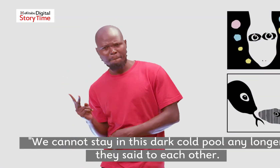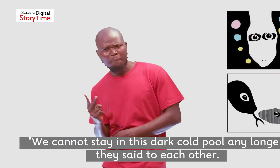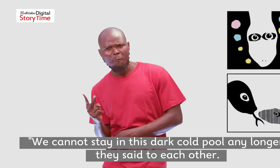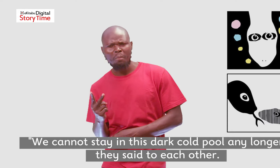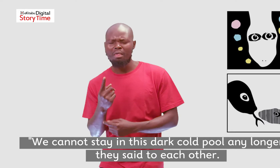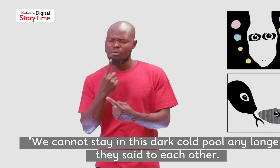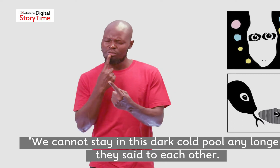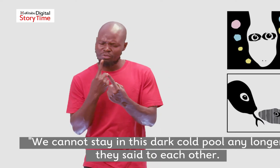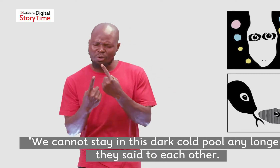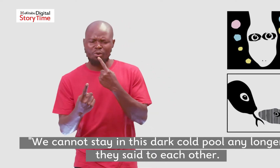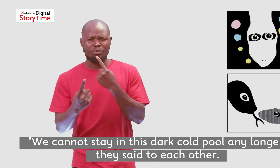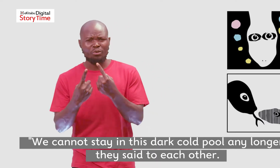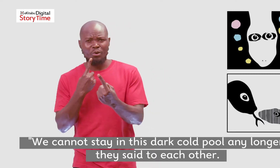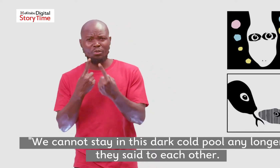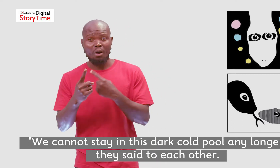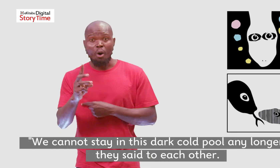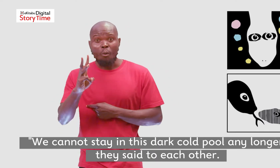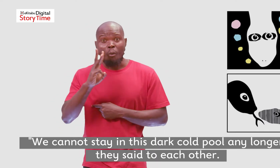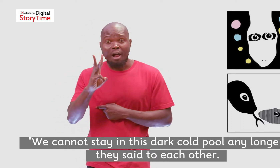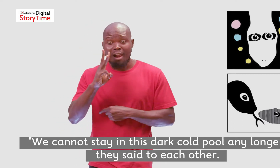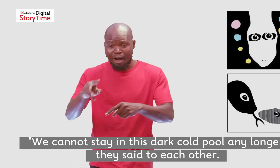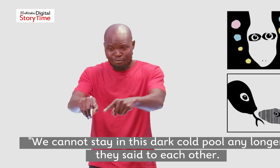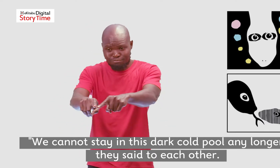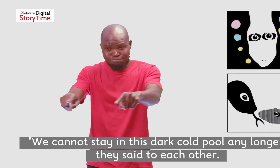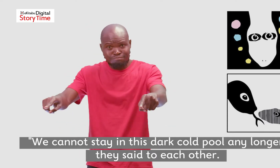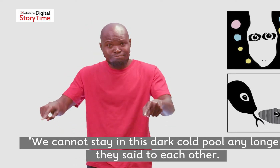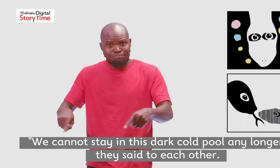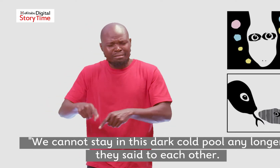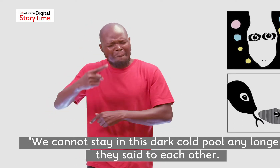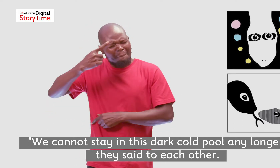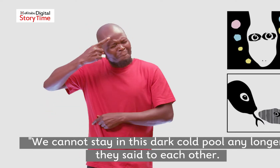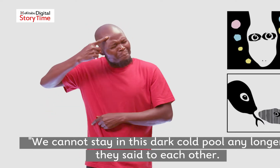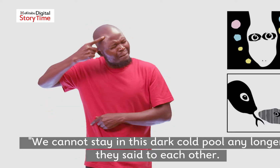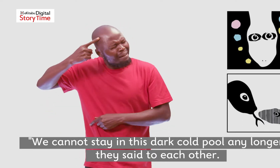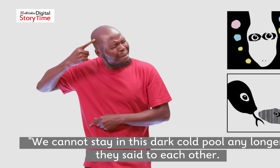"We cannot stay in this dark, cold pool any longer," they said to each other.